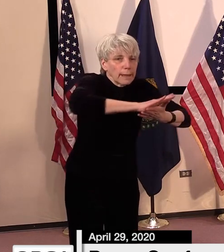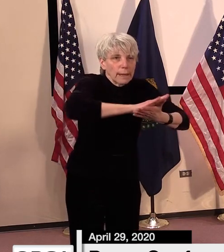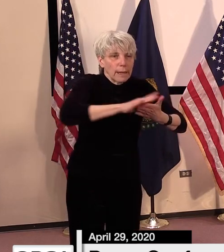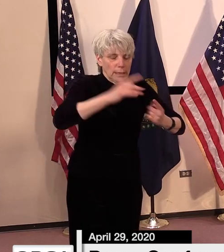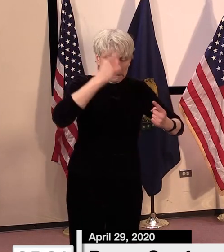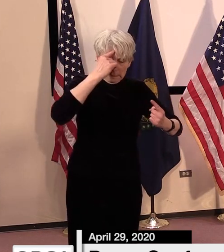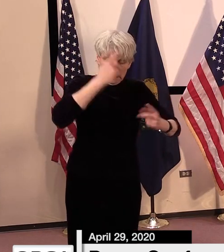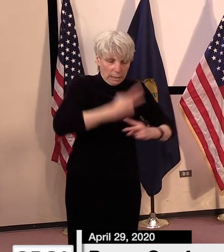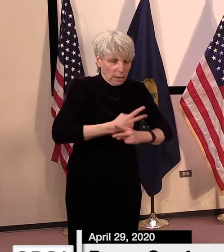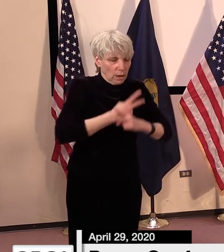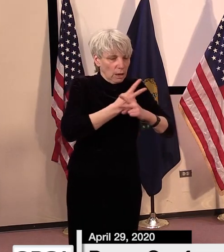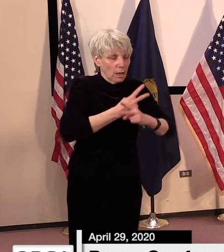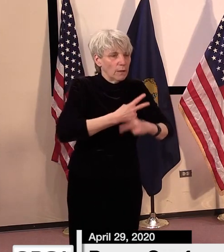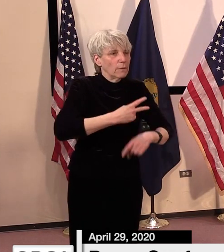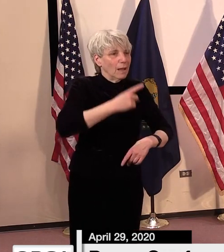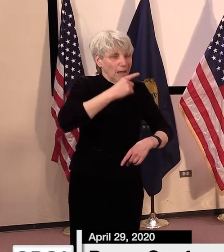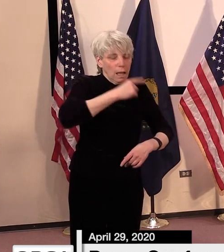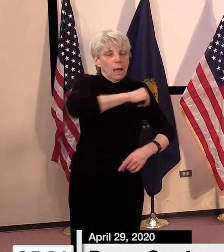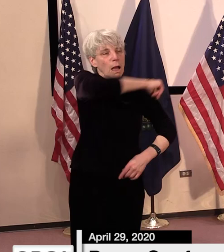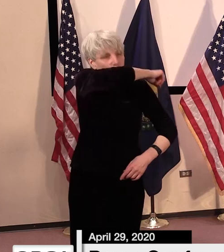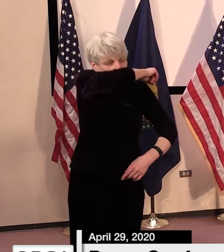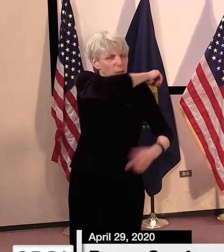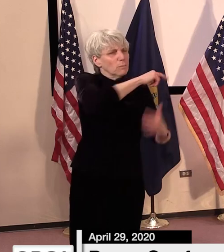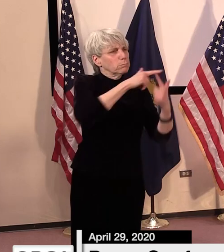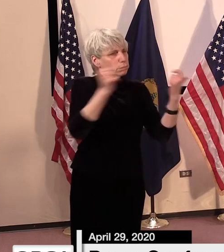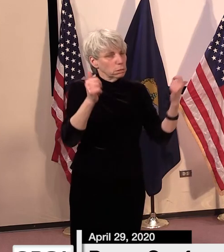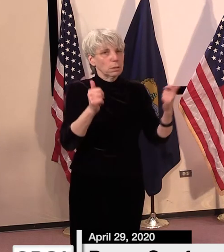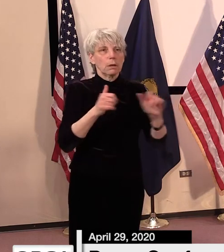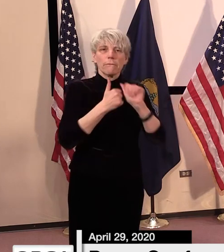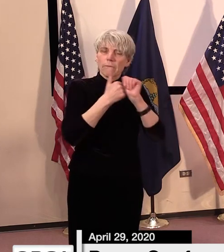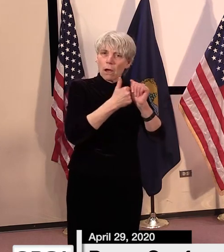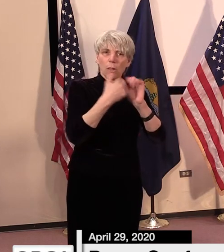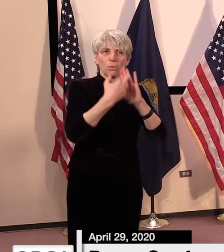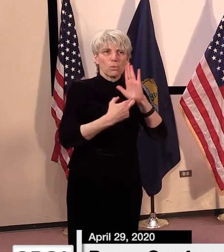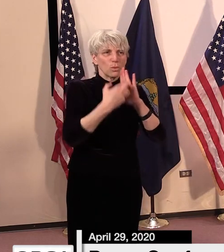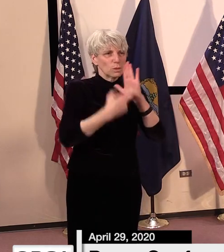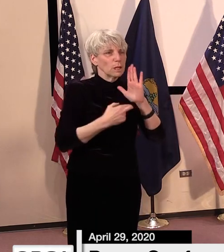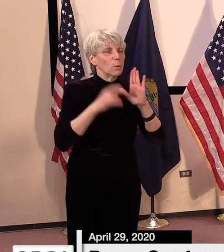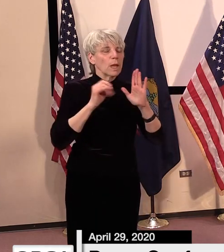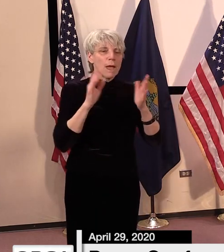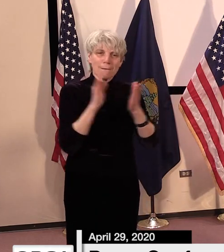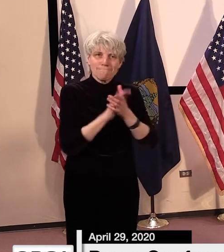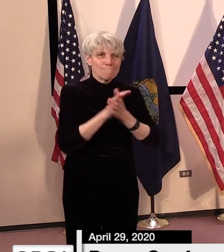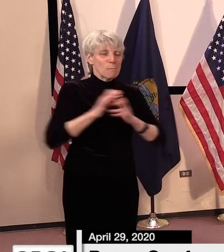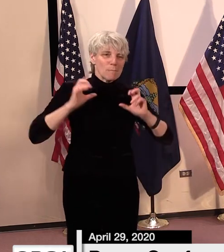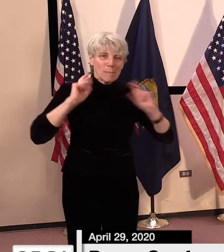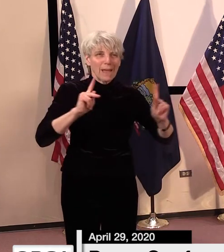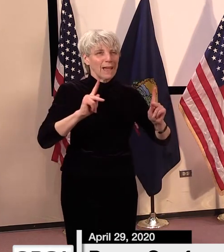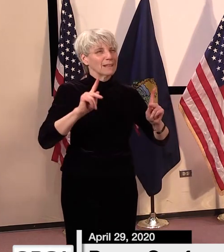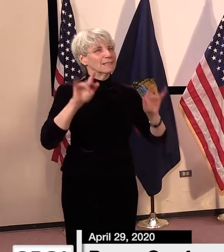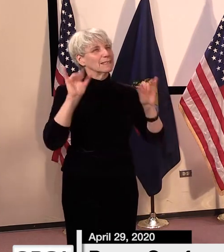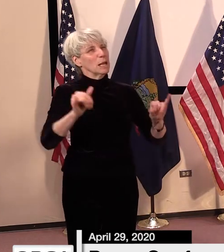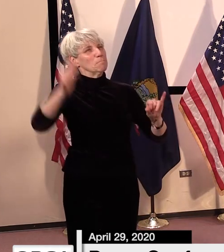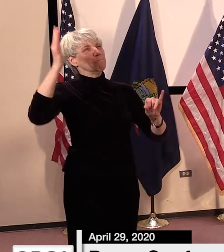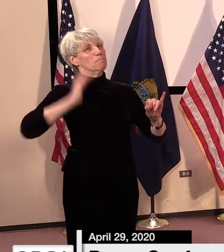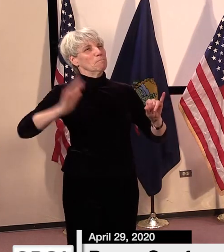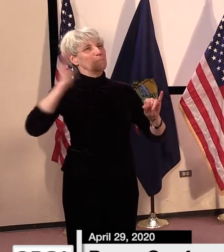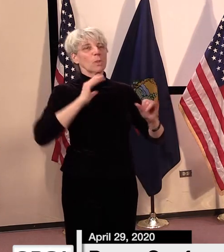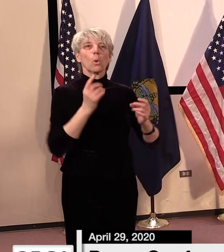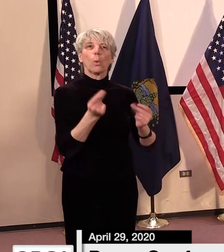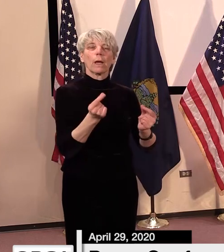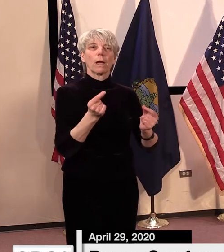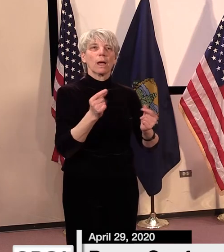you're doing. So if you do all that, we'll get back to normal much quicker than if you